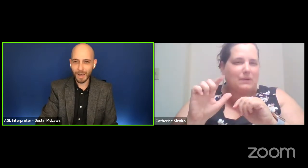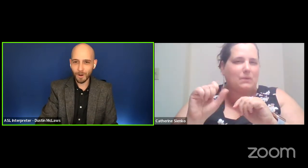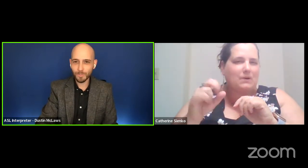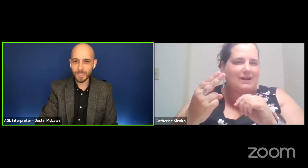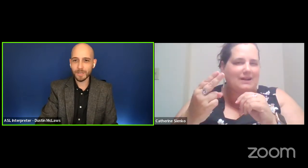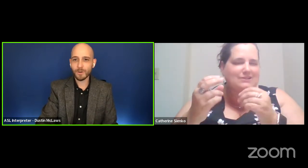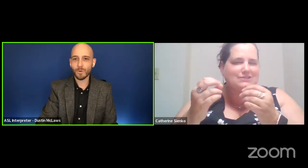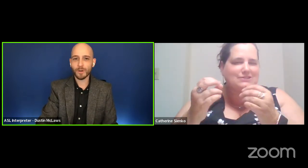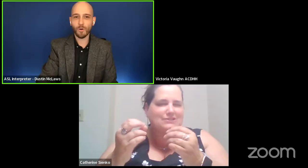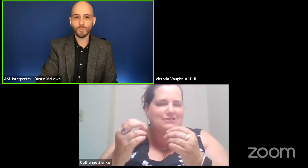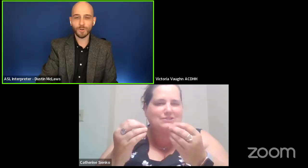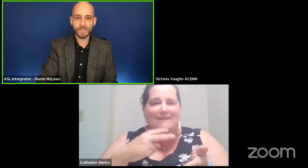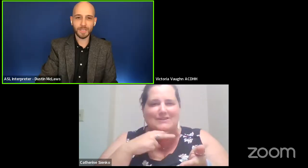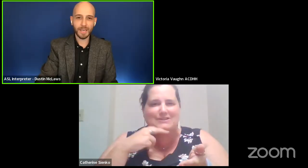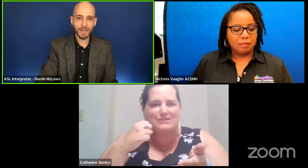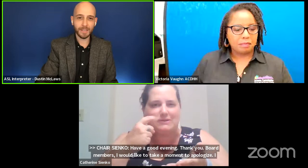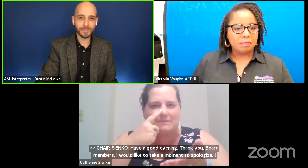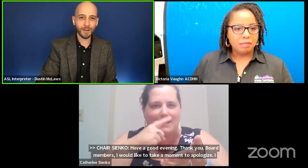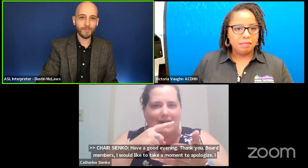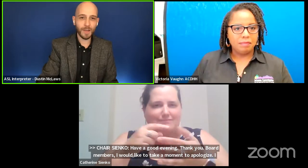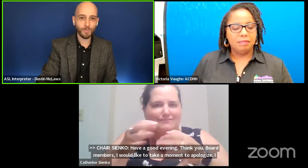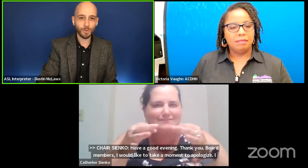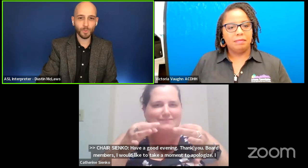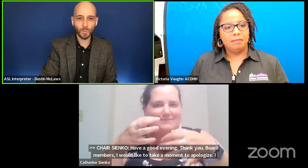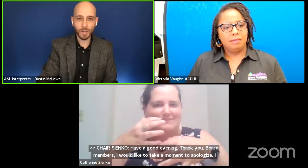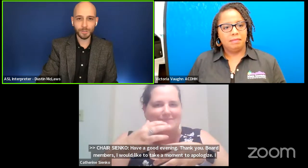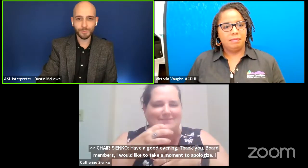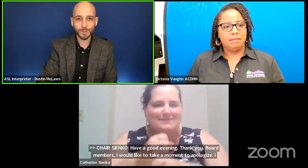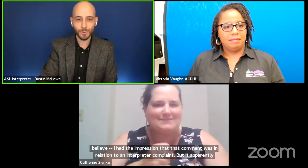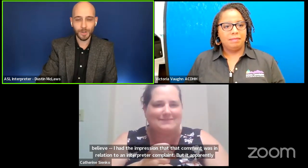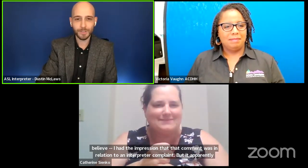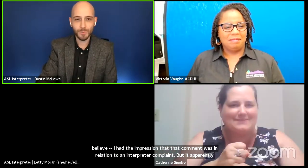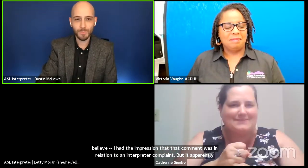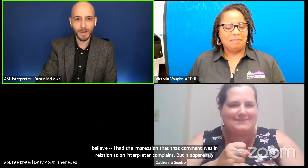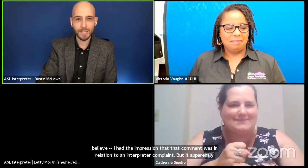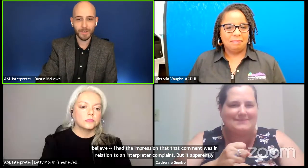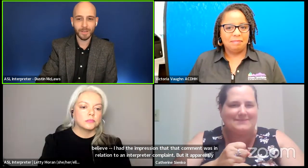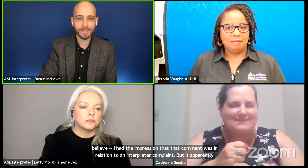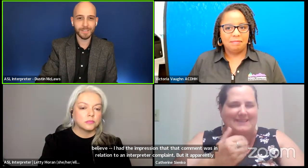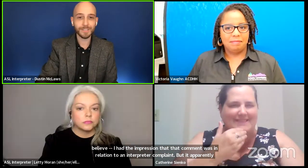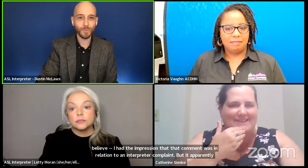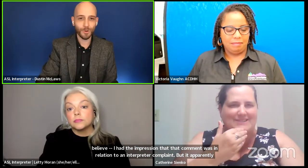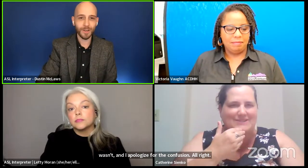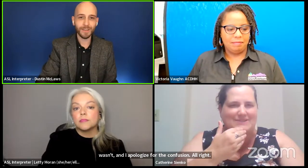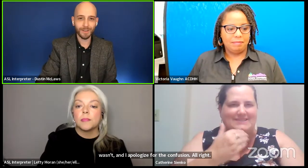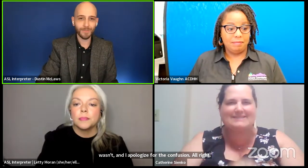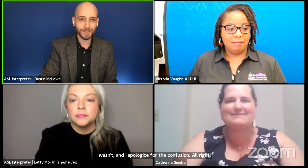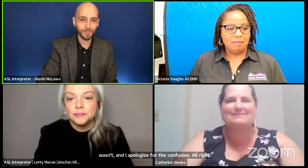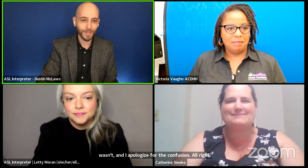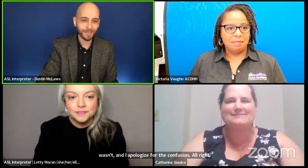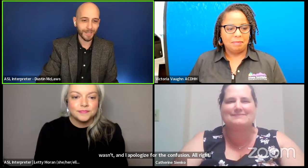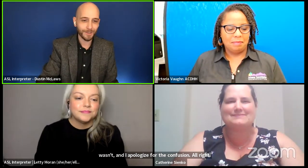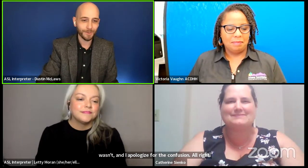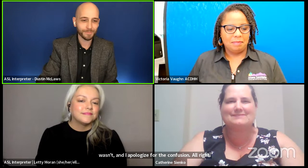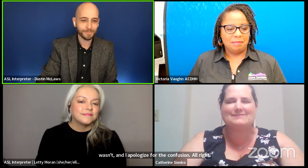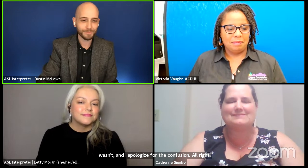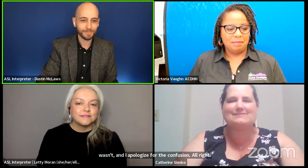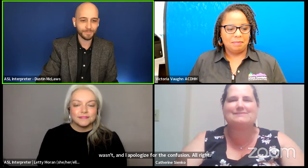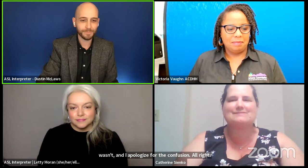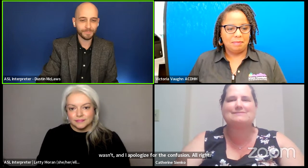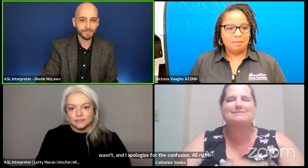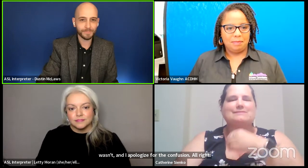We will now be going over the case of April Welch. Victoria, do you mind giving us the summary of this complaint? Thank